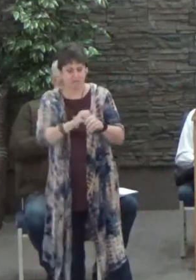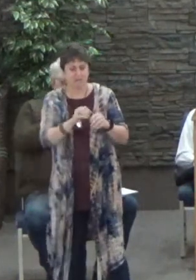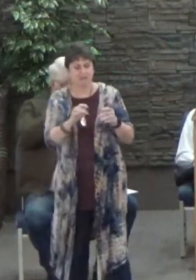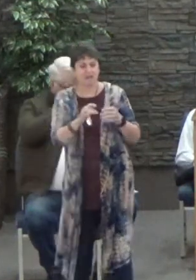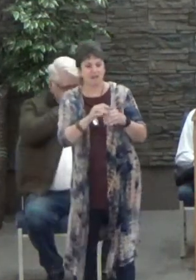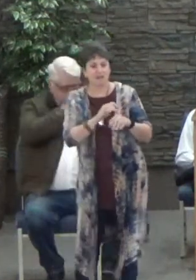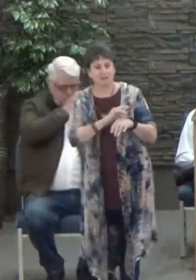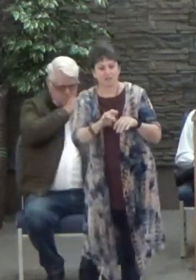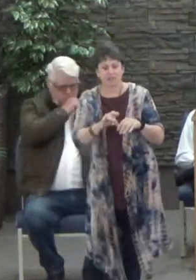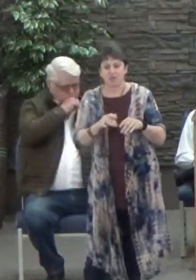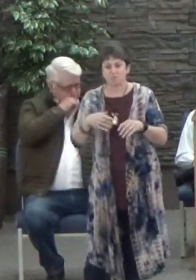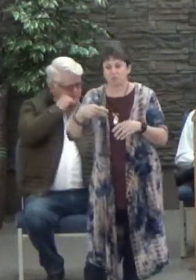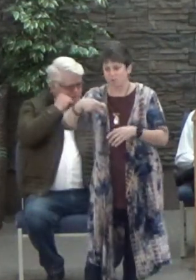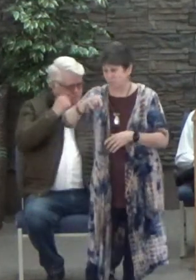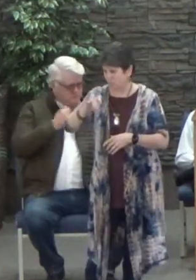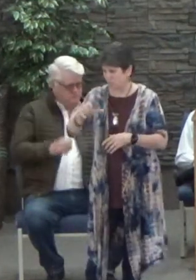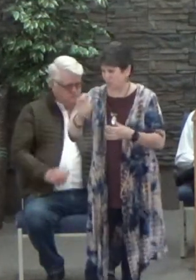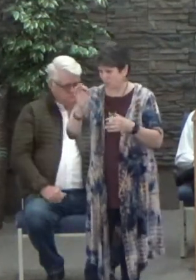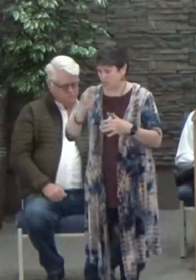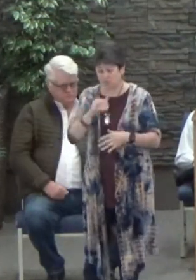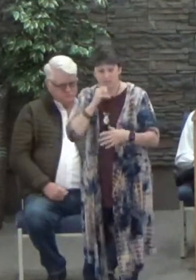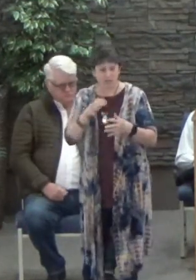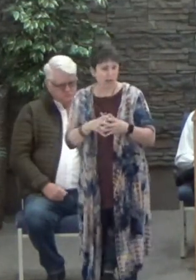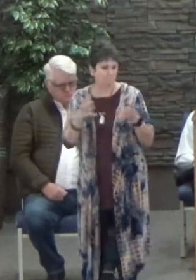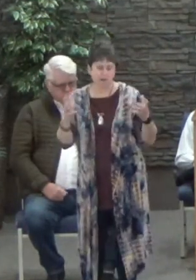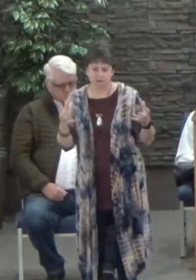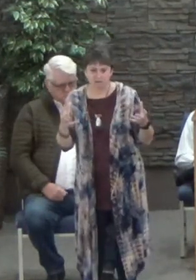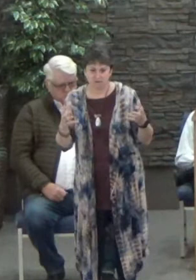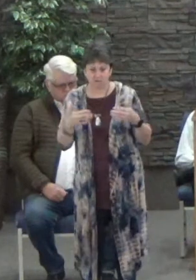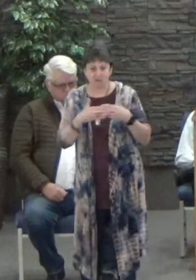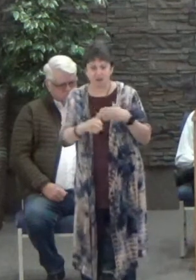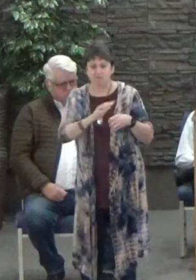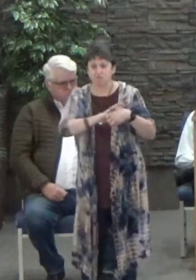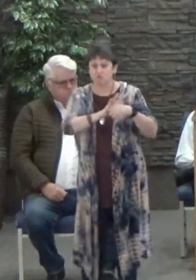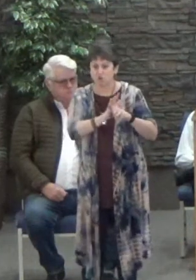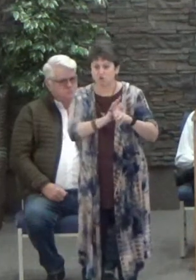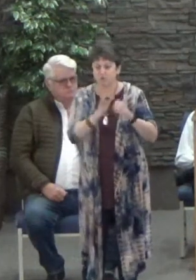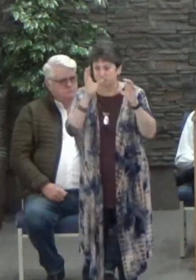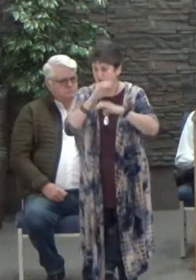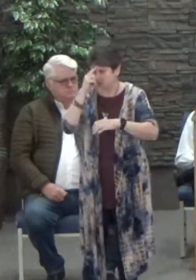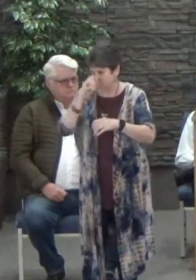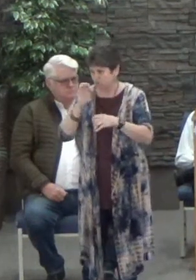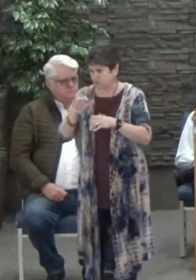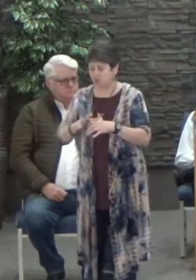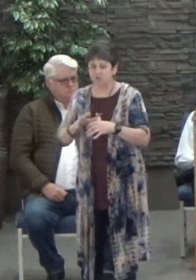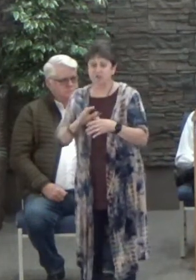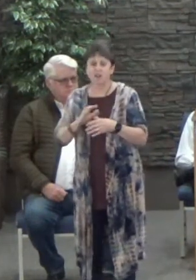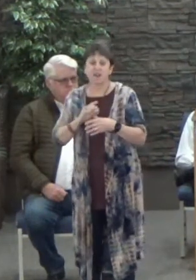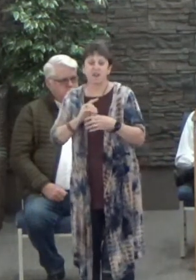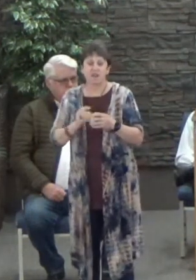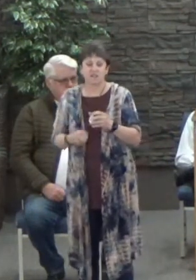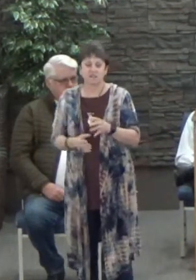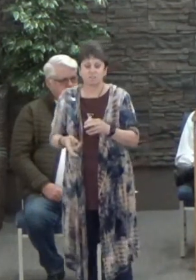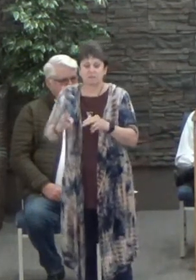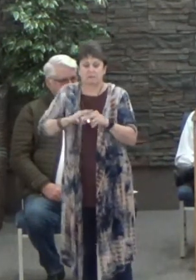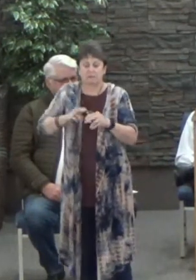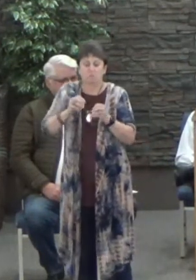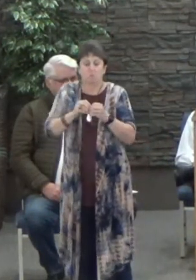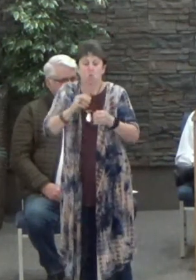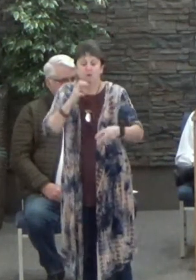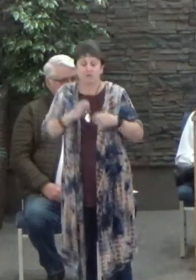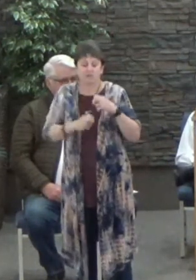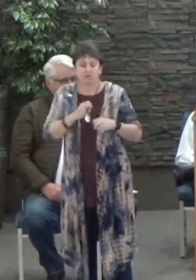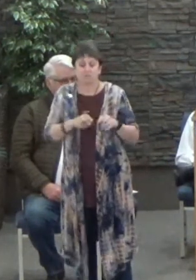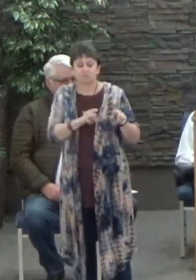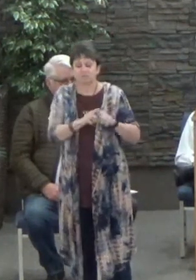of ministers is not particularly abundant. In fact, after COVID, the search for ministers has grown much more difficult.